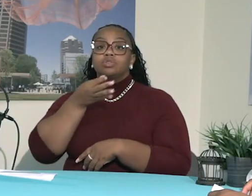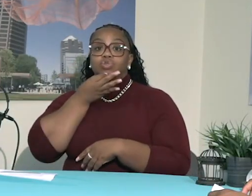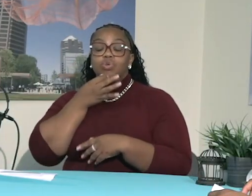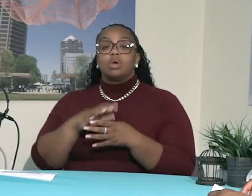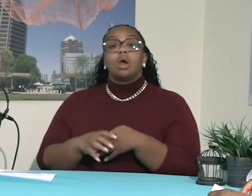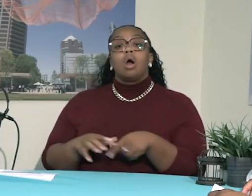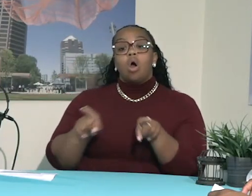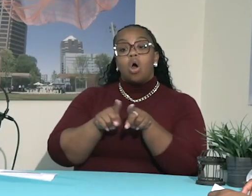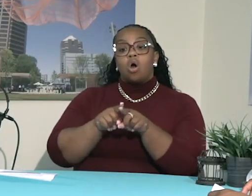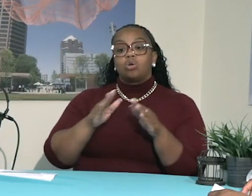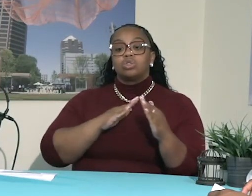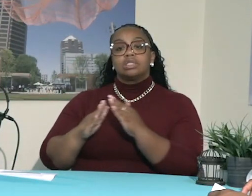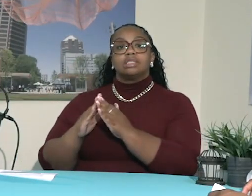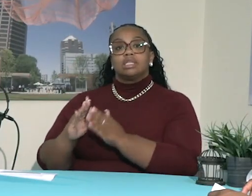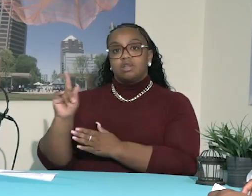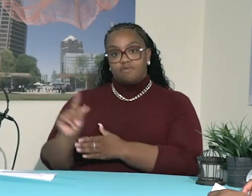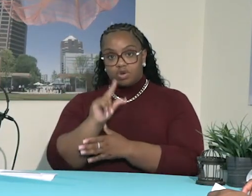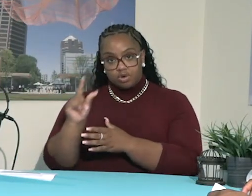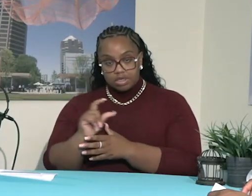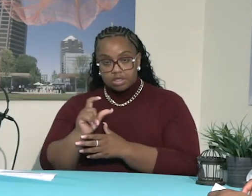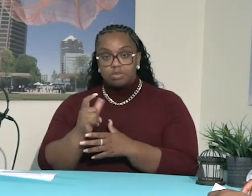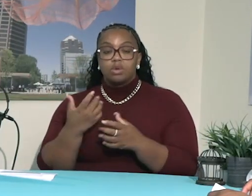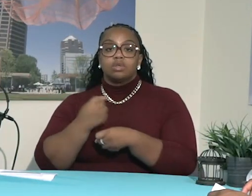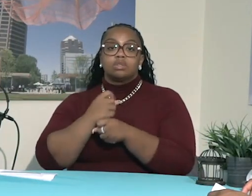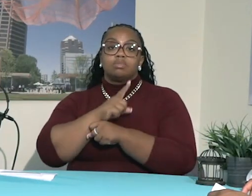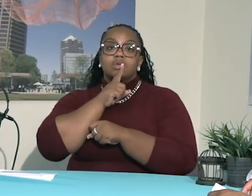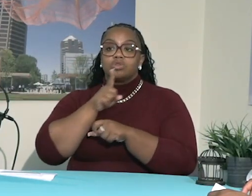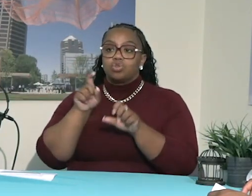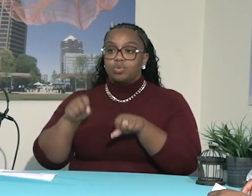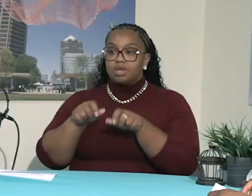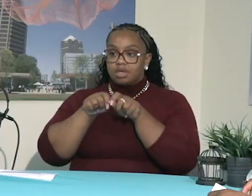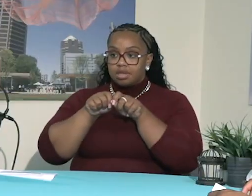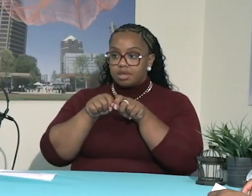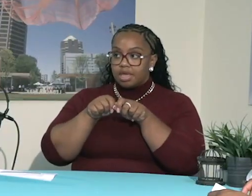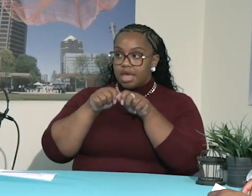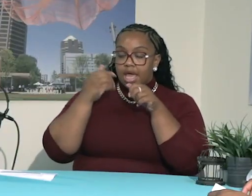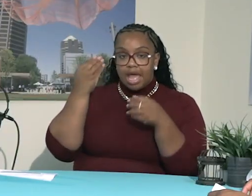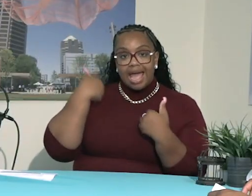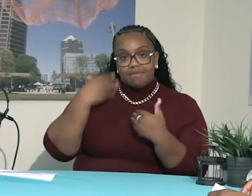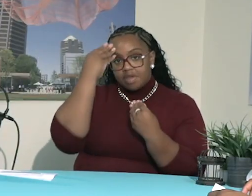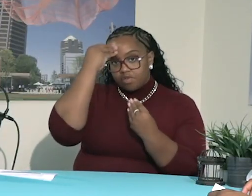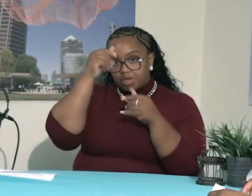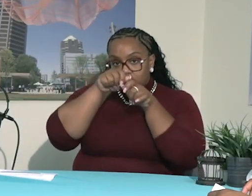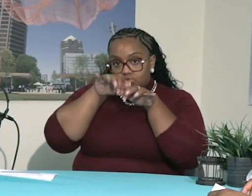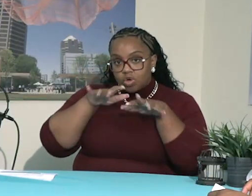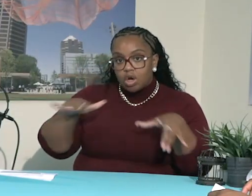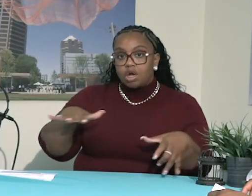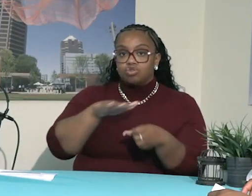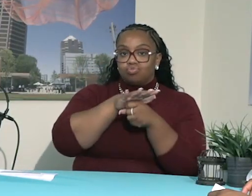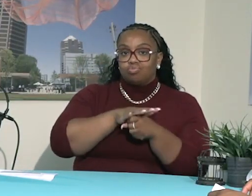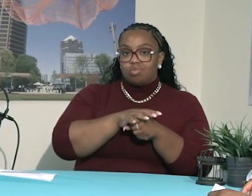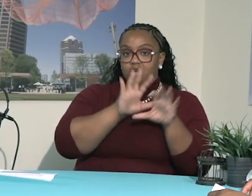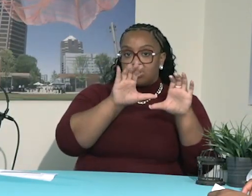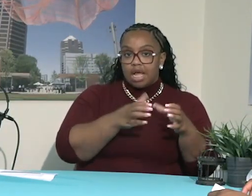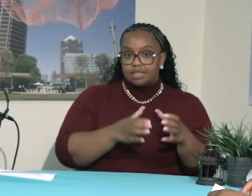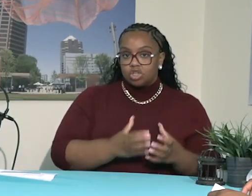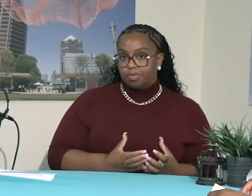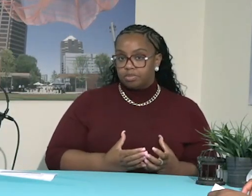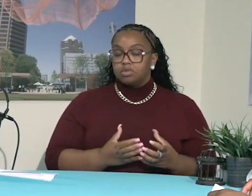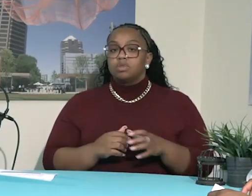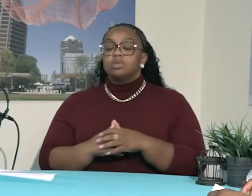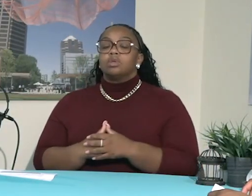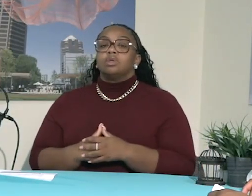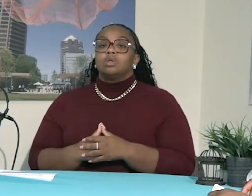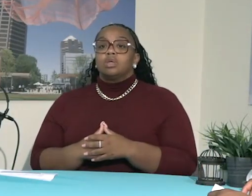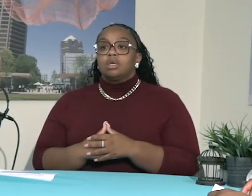getting information to marginalized communities, similar to what we're doing in healthcare, but working with emergency warning systems and just information